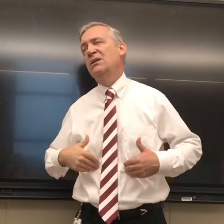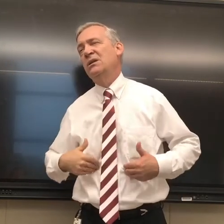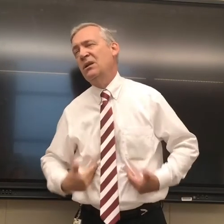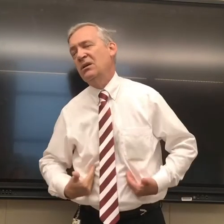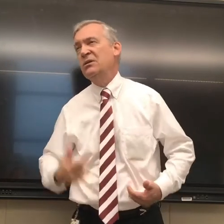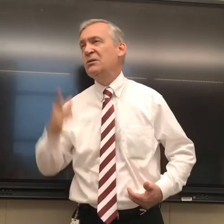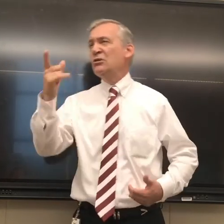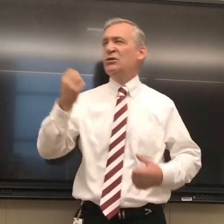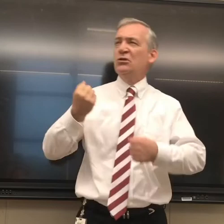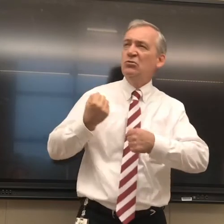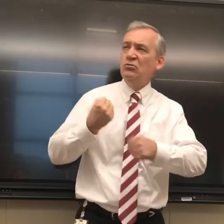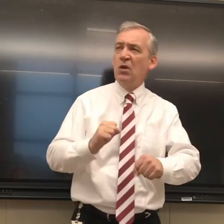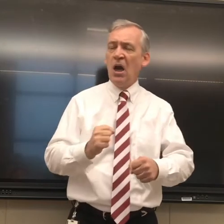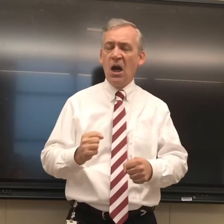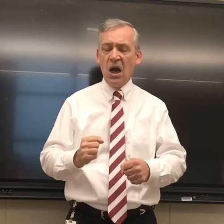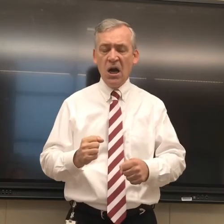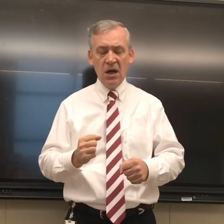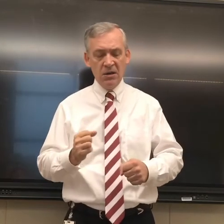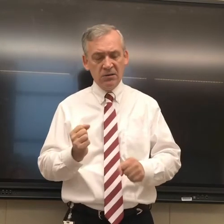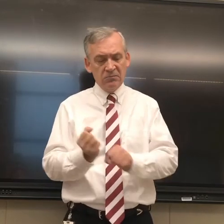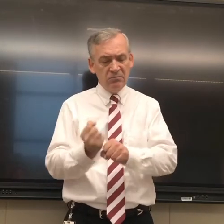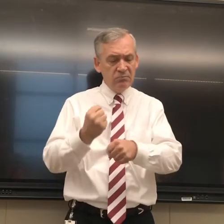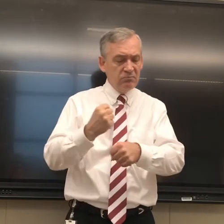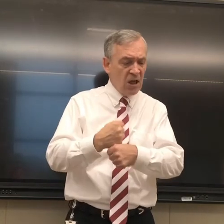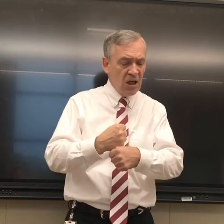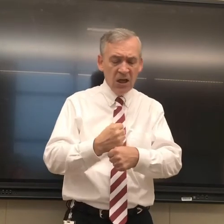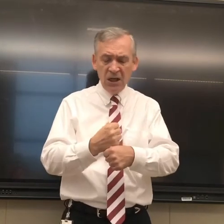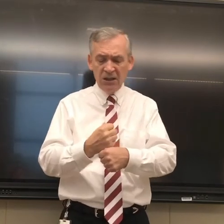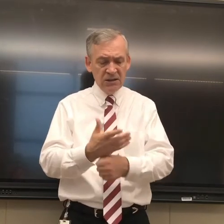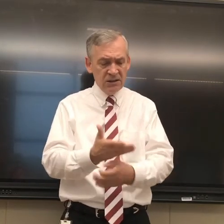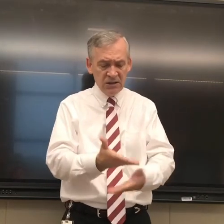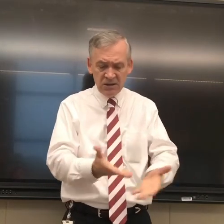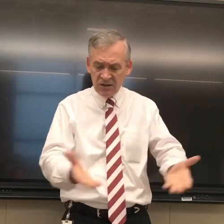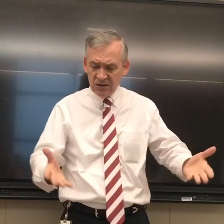create beauty in the midst of ugliness and sterility.